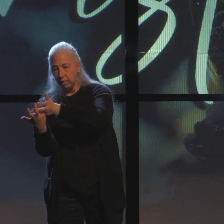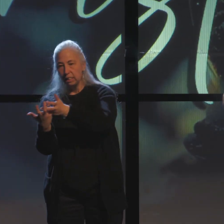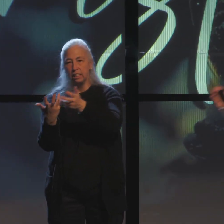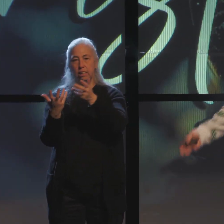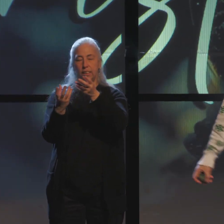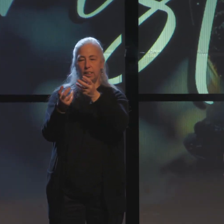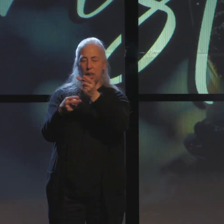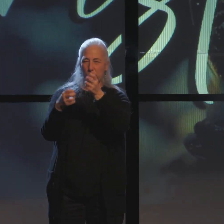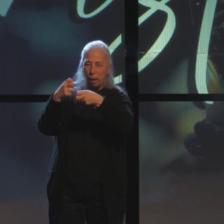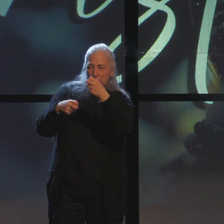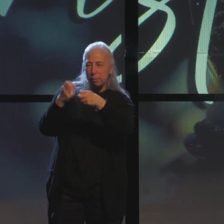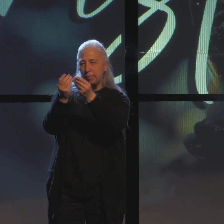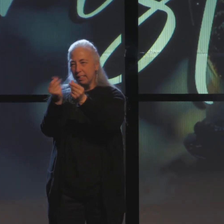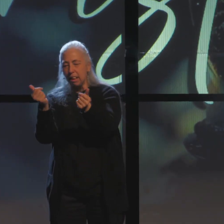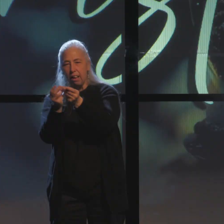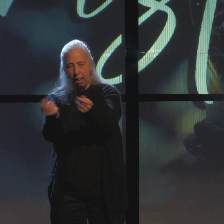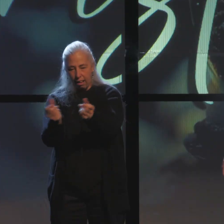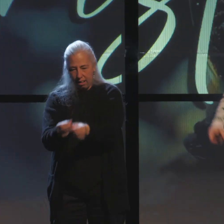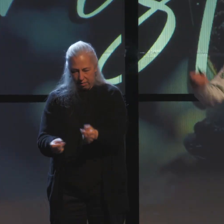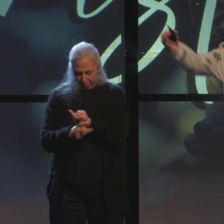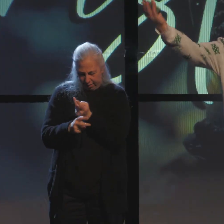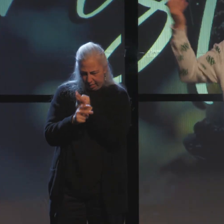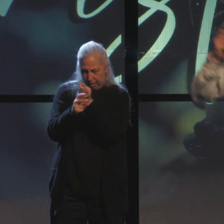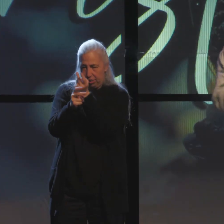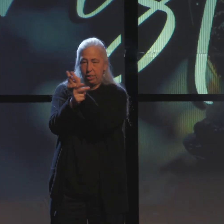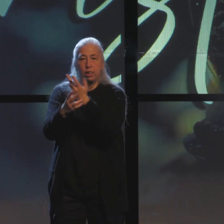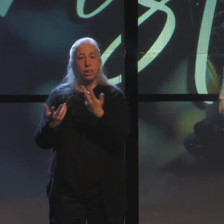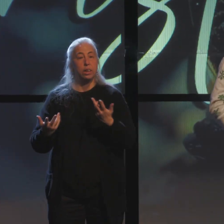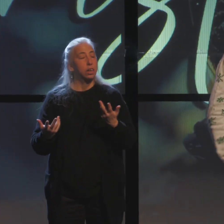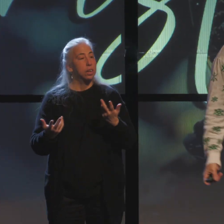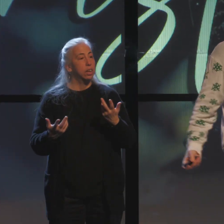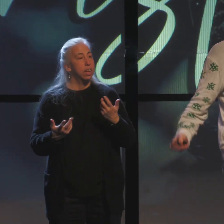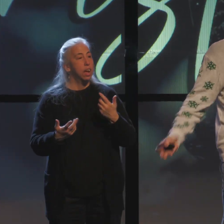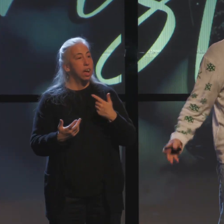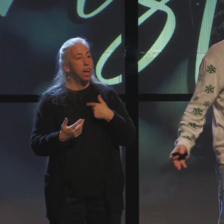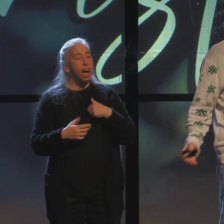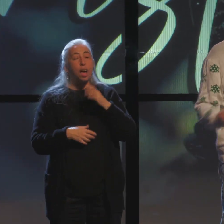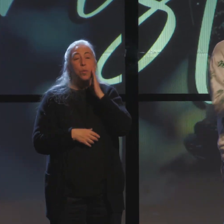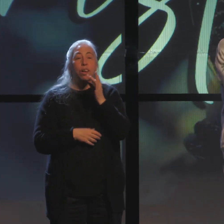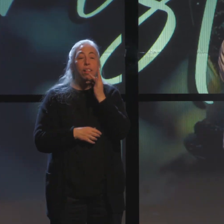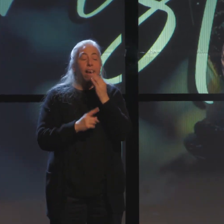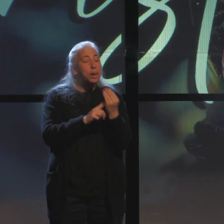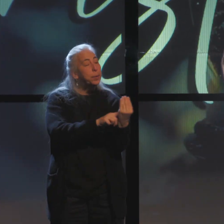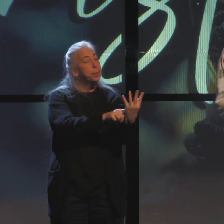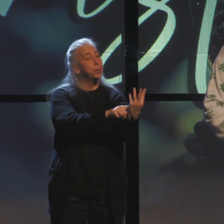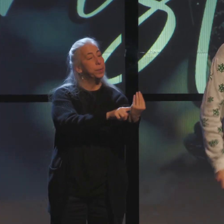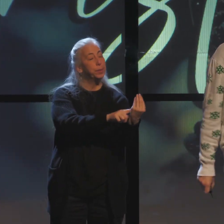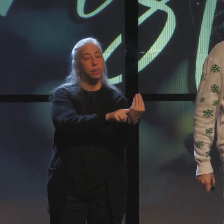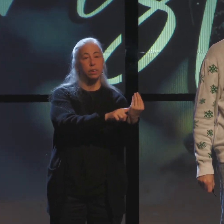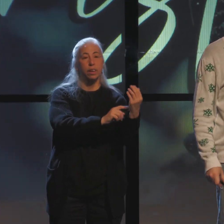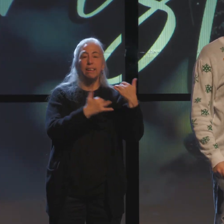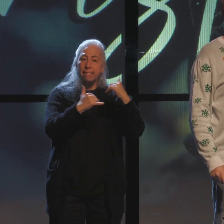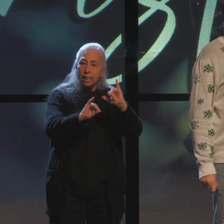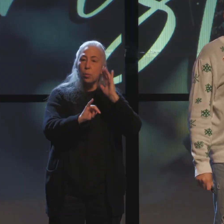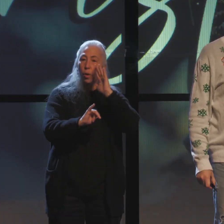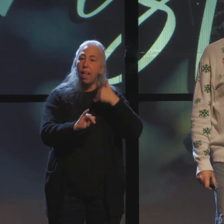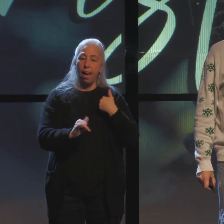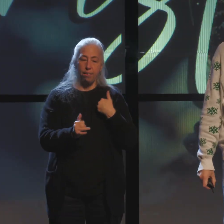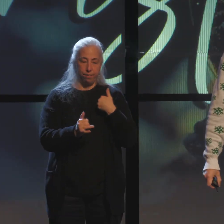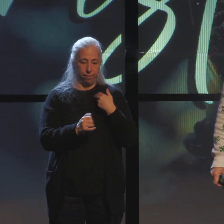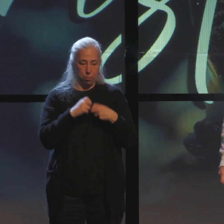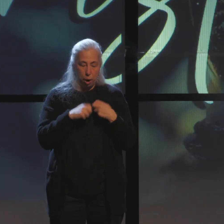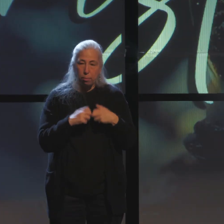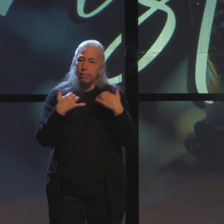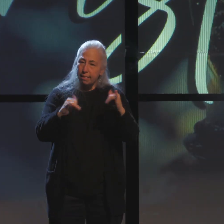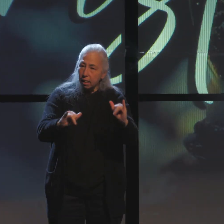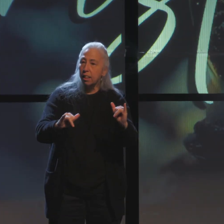and trying to figure things out. I'll go light my little candle. It's not going to change those circumstances, but it's an